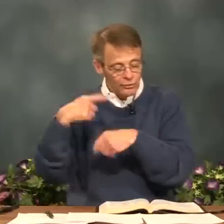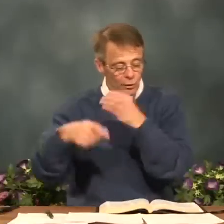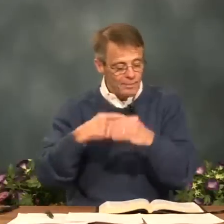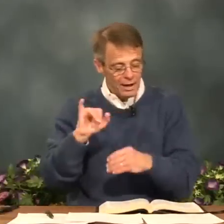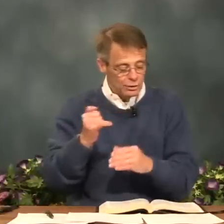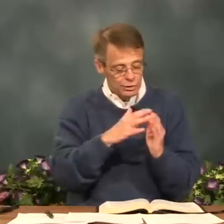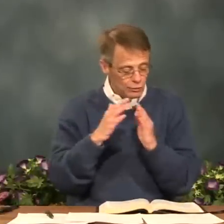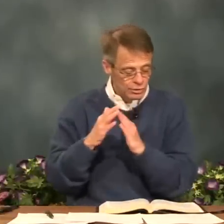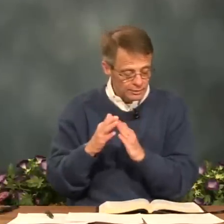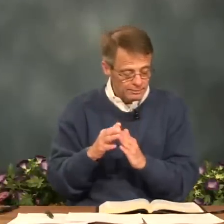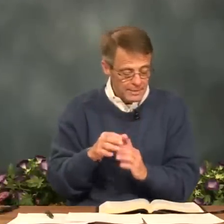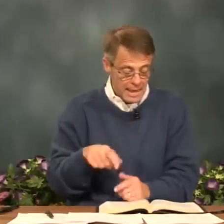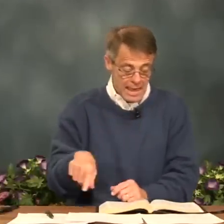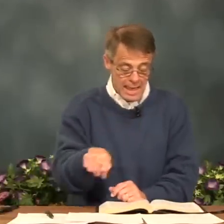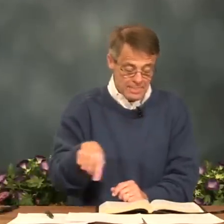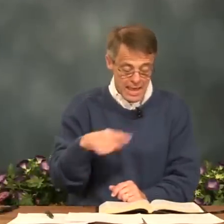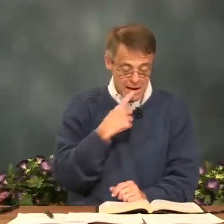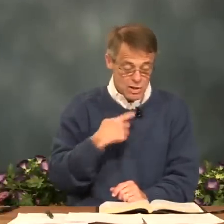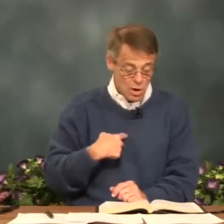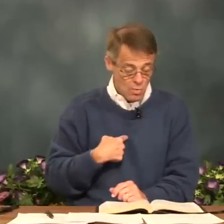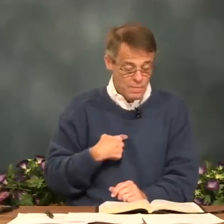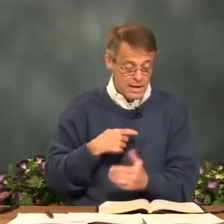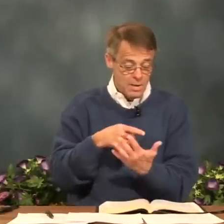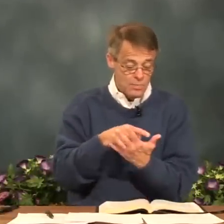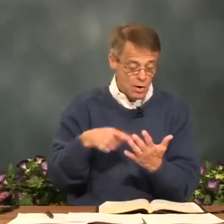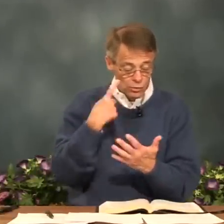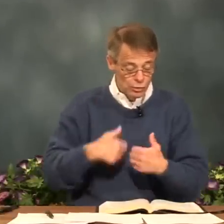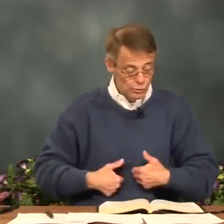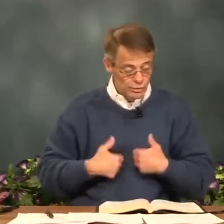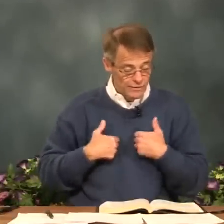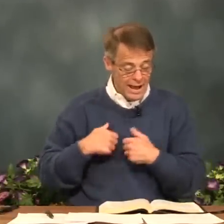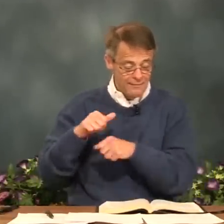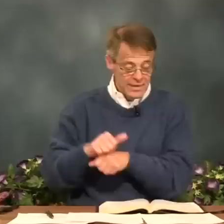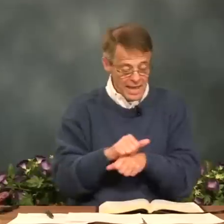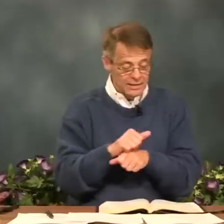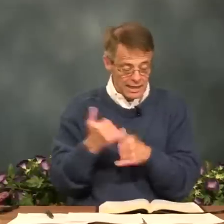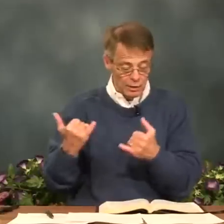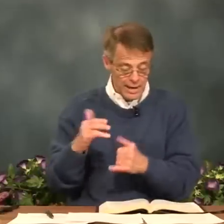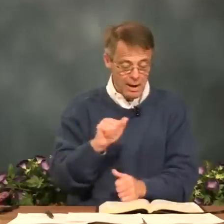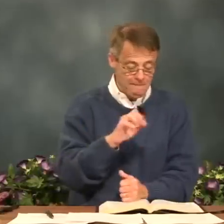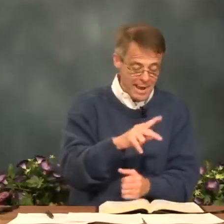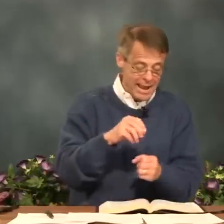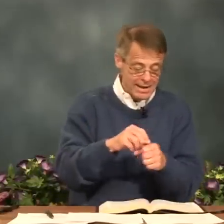also about Jerusalem. They told me those who survived the exile are now back